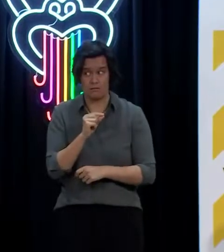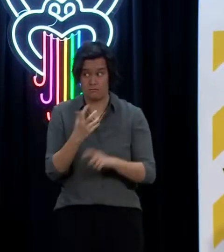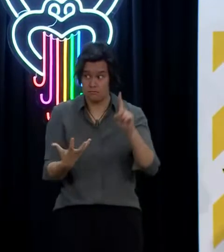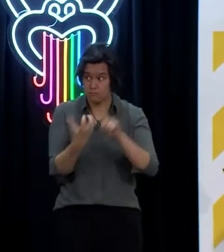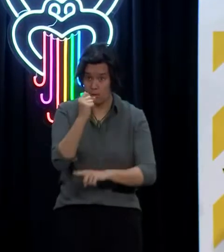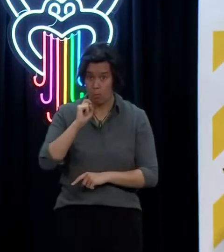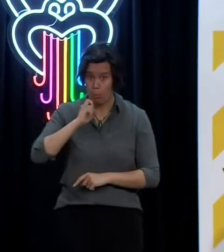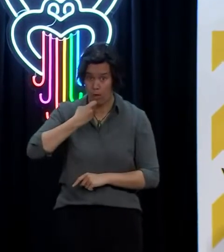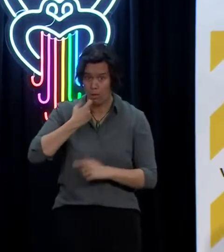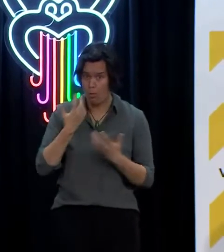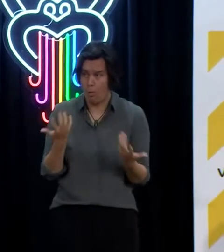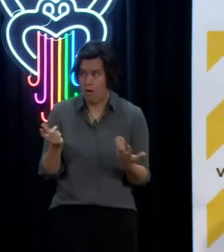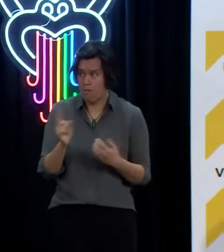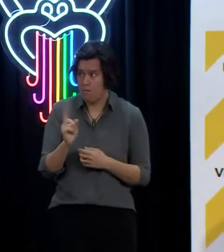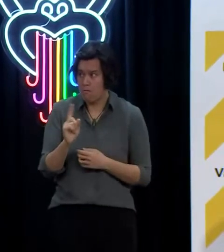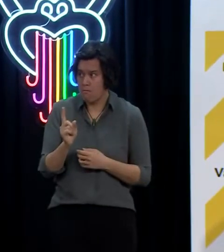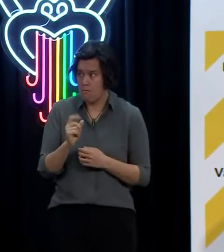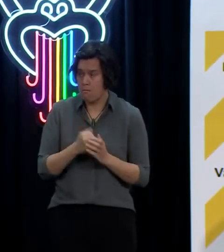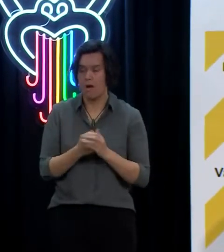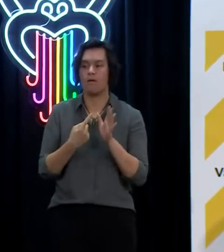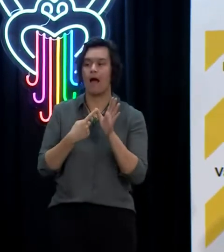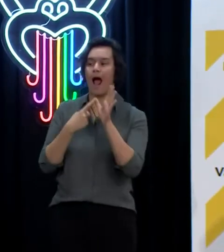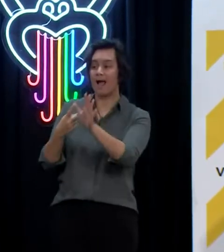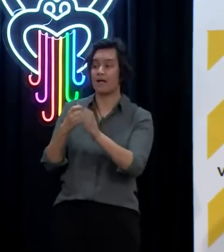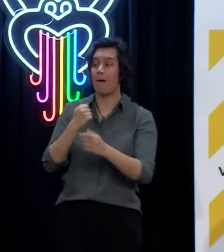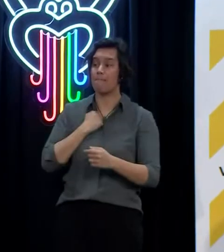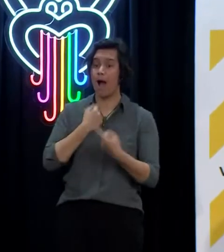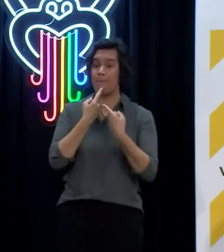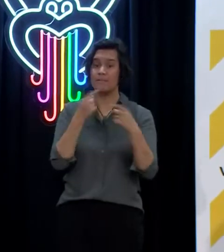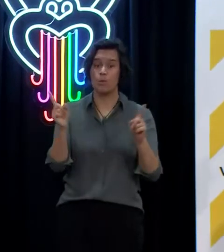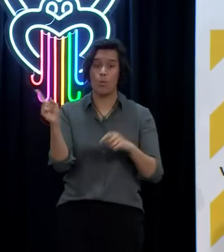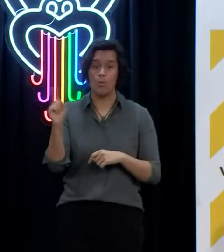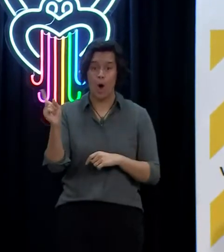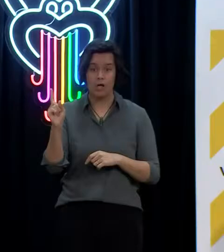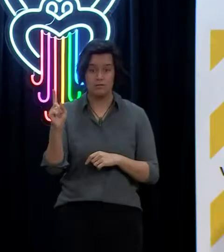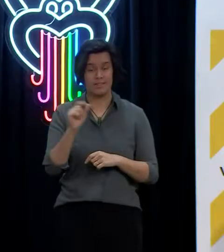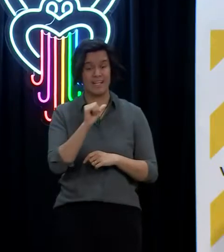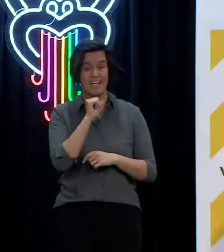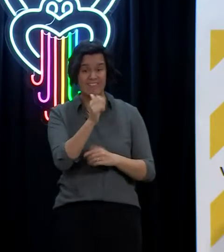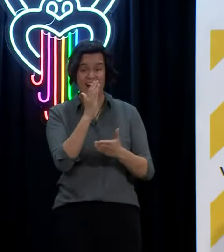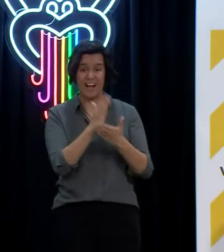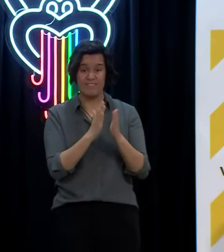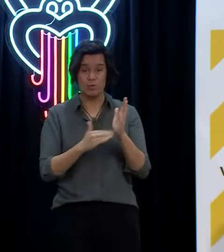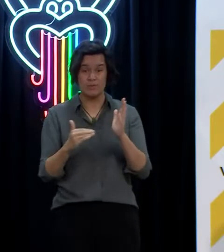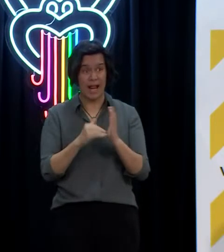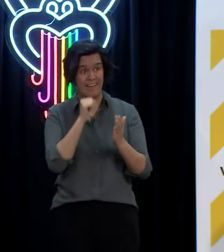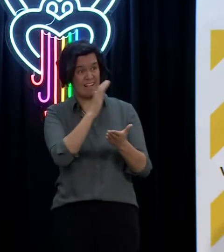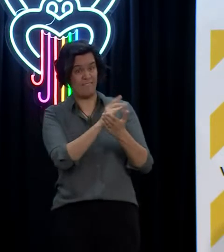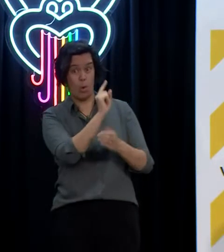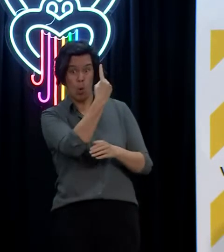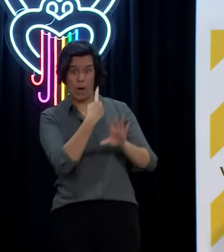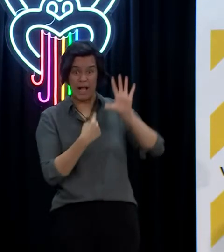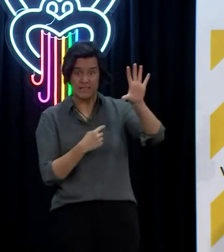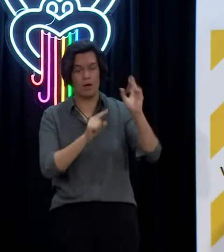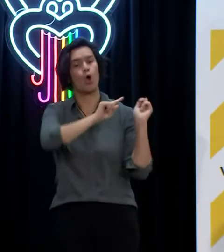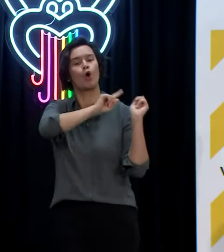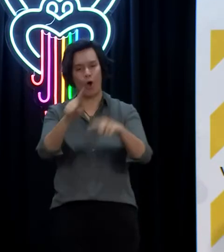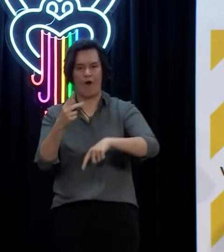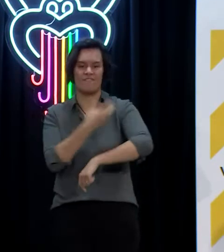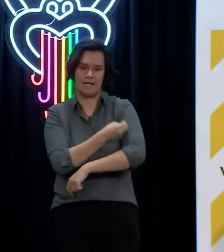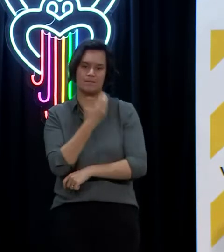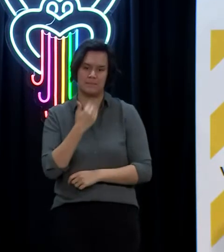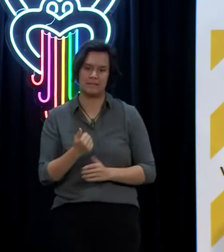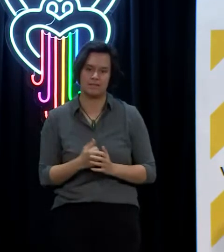My message to Auckland is get vaccinated, and you've heard from the Prime Minister a couple of times this week the opportunities to do that, both